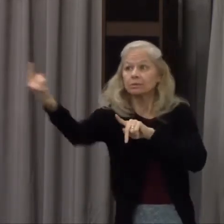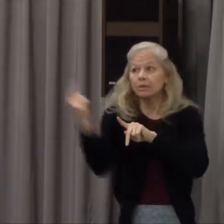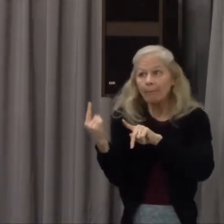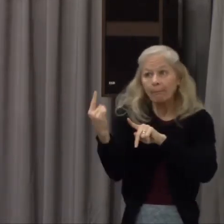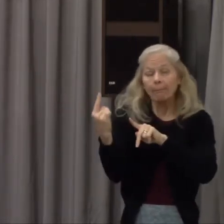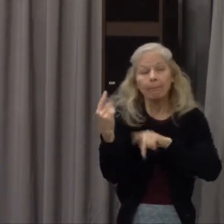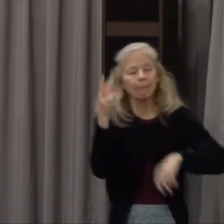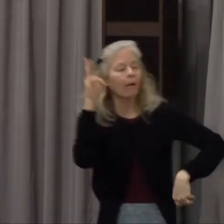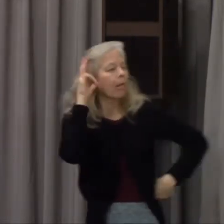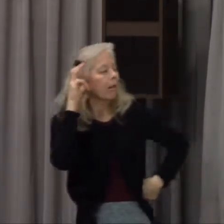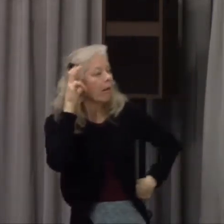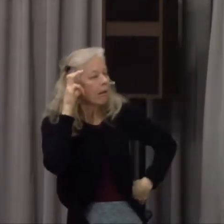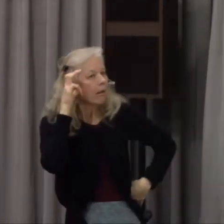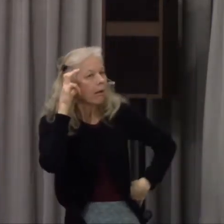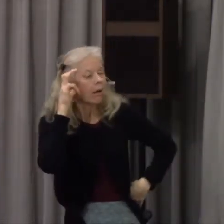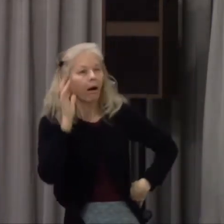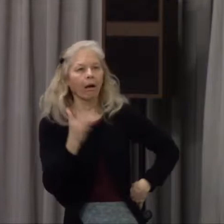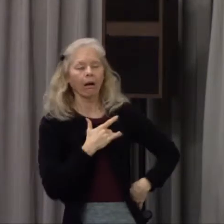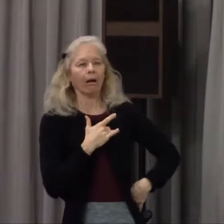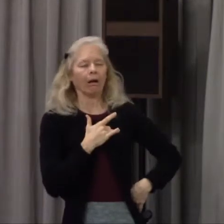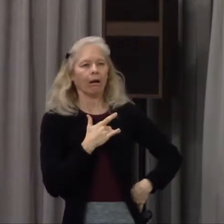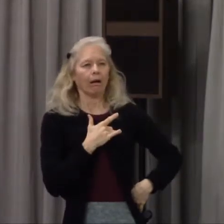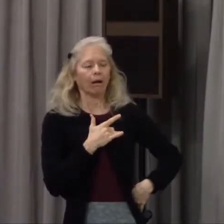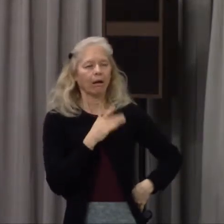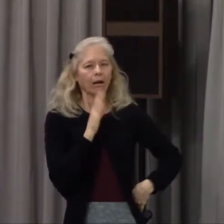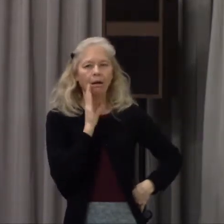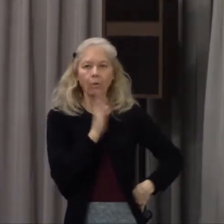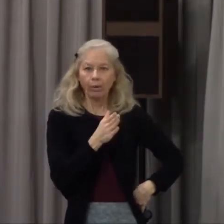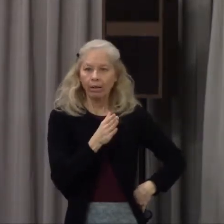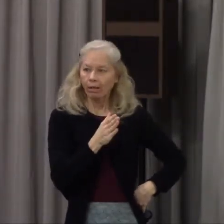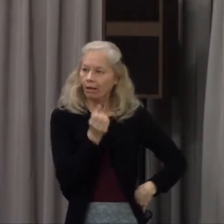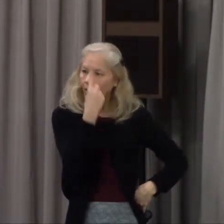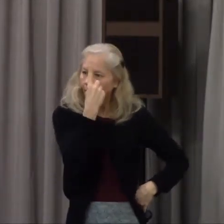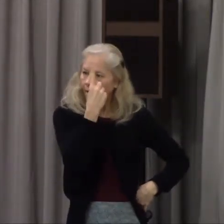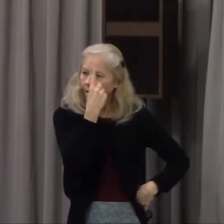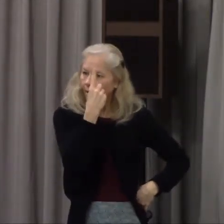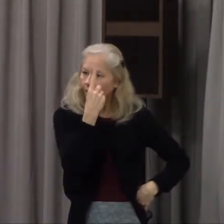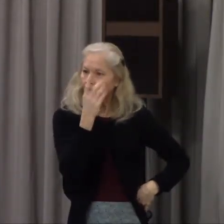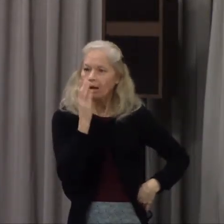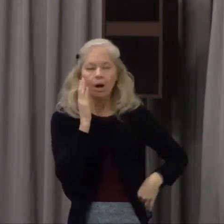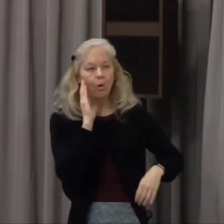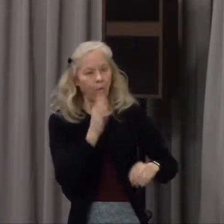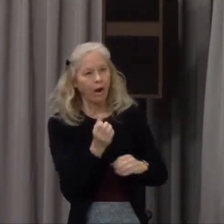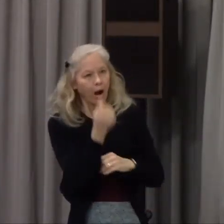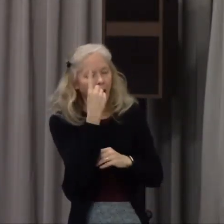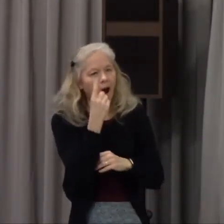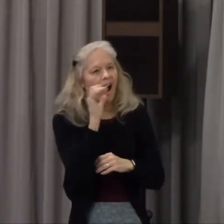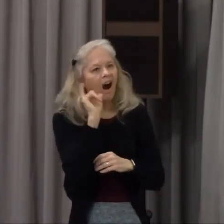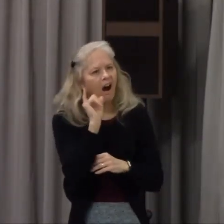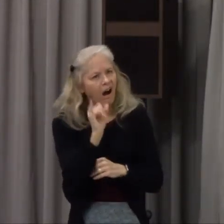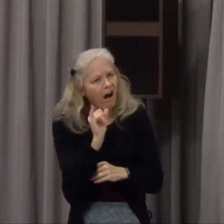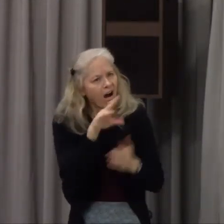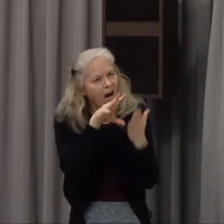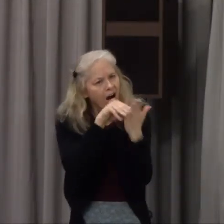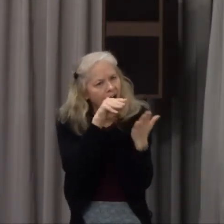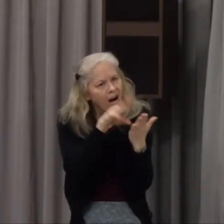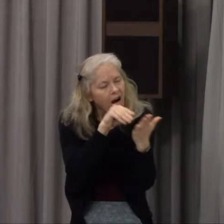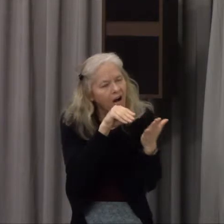He is convinced of all. He is judged of all. And here it is. Thus are the secrets of his